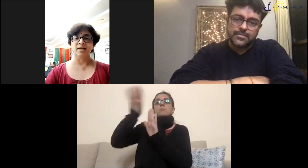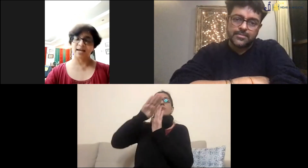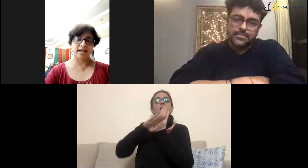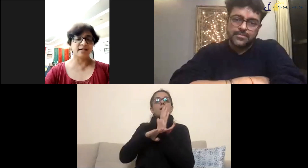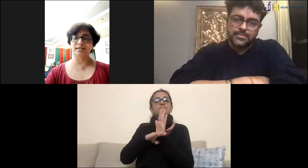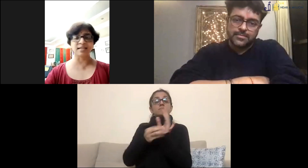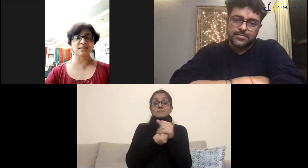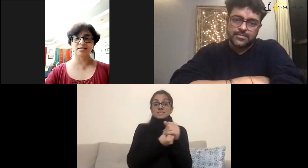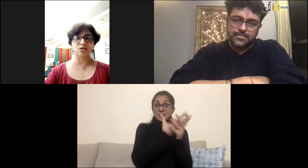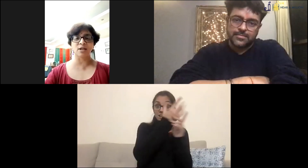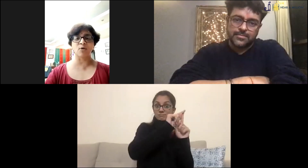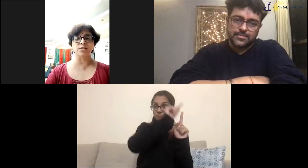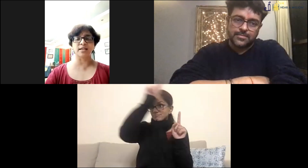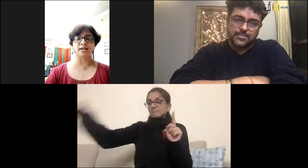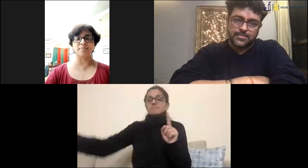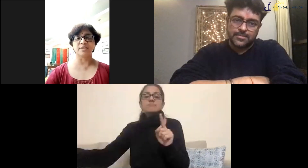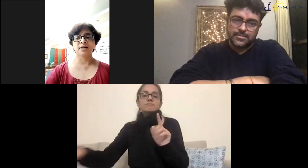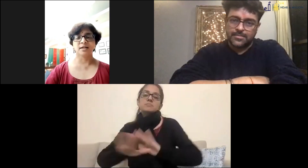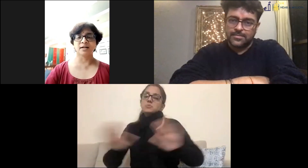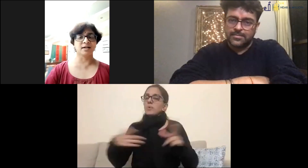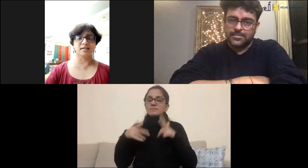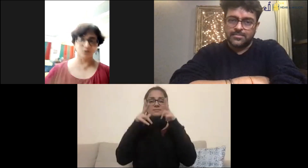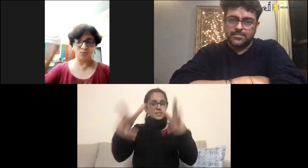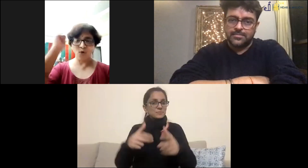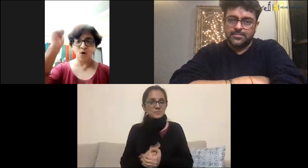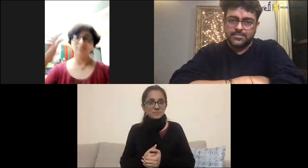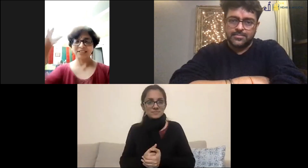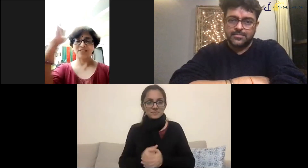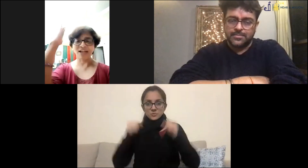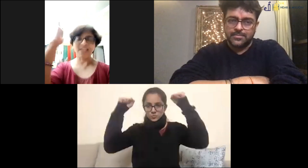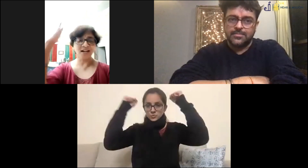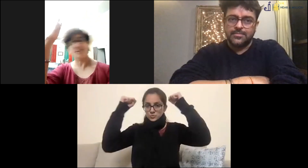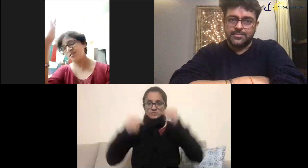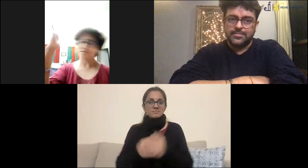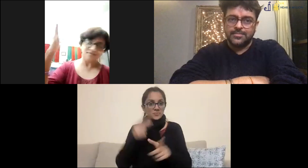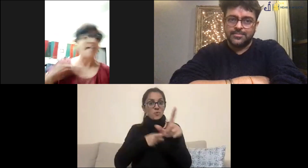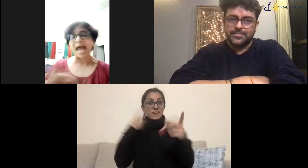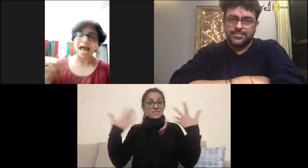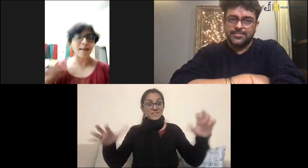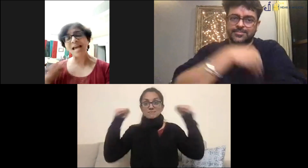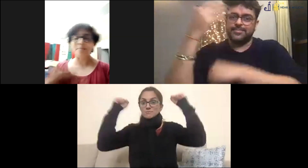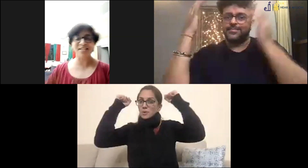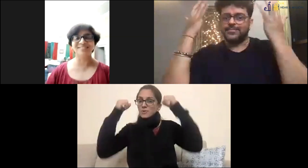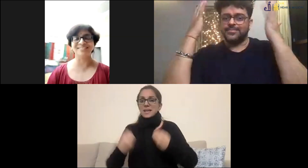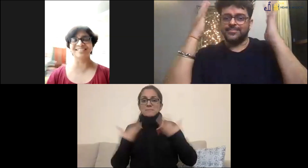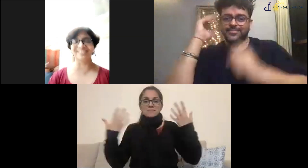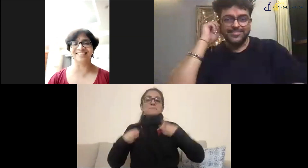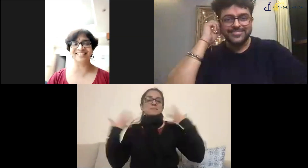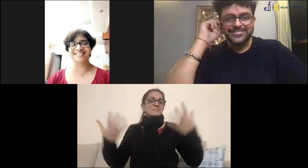beginning. And that's all I want to say, Alim. Woo, 1 year,